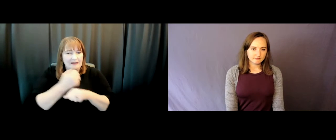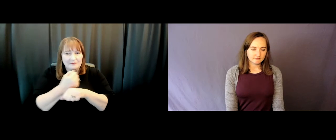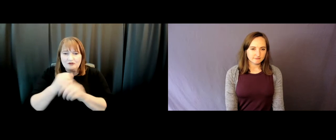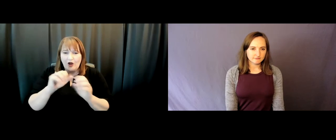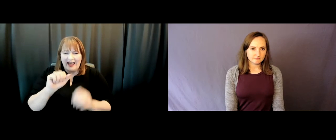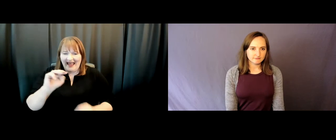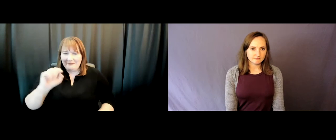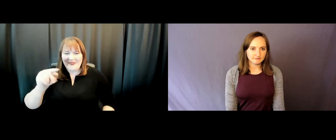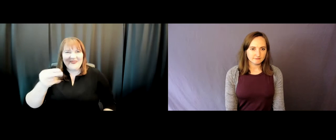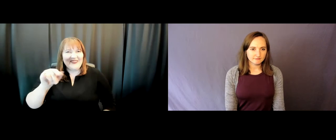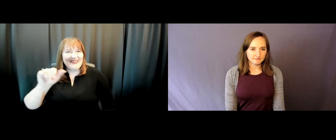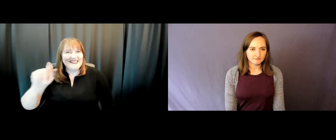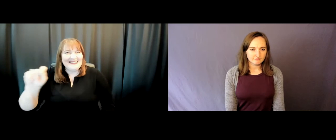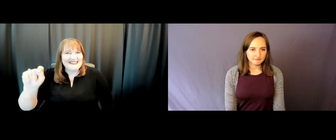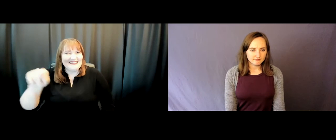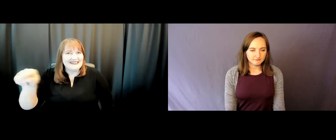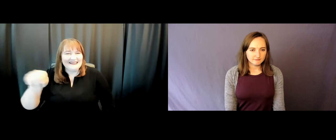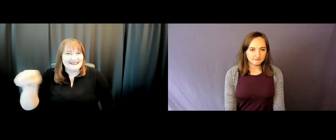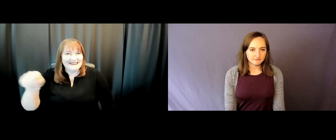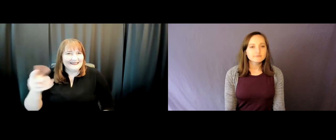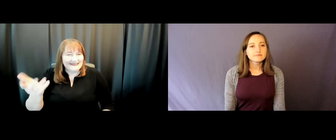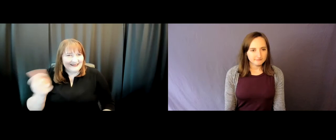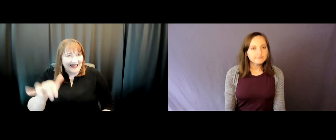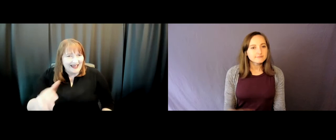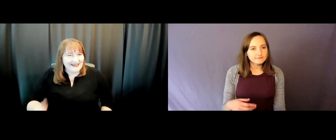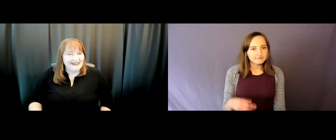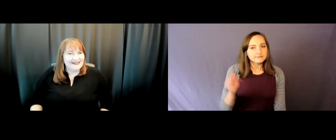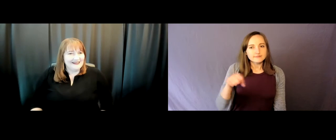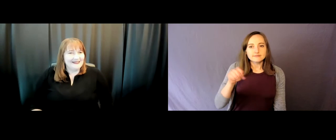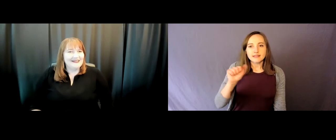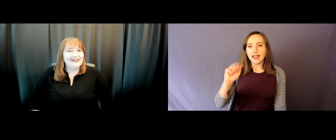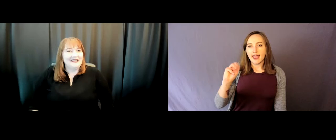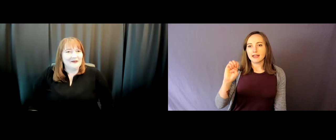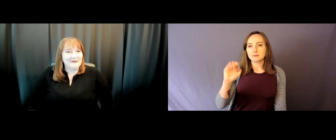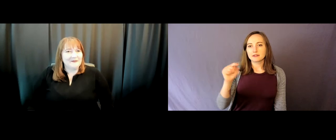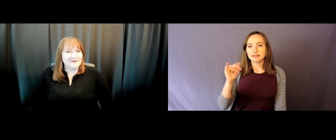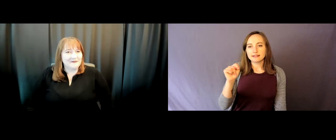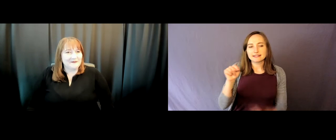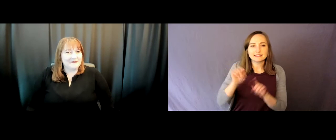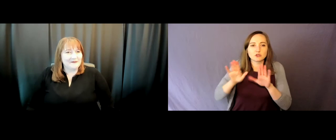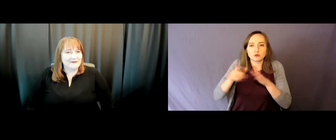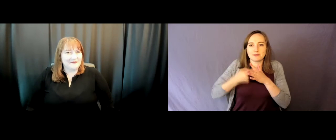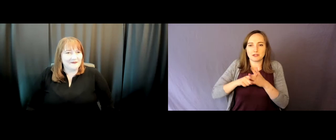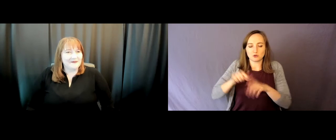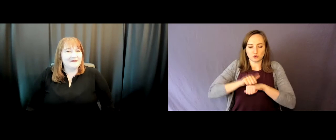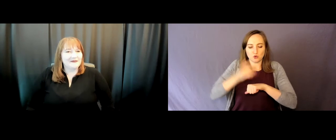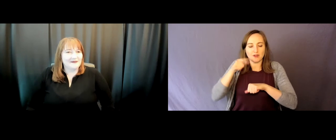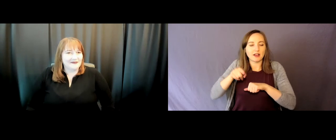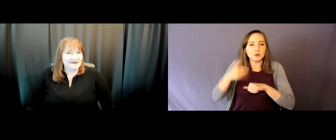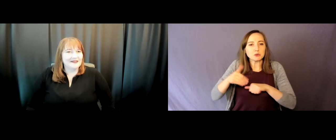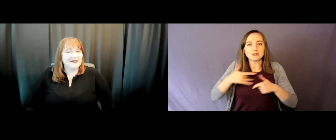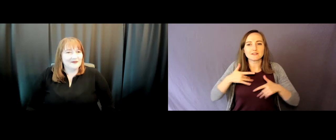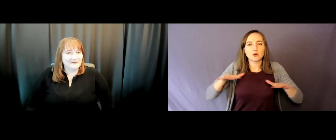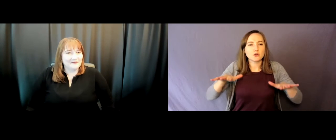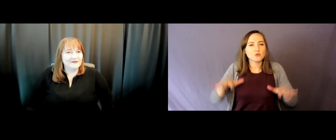eye. Right. Amethyst is a great stone to begin with. It's a great beginner stone just because it's so calming. It's just